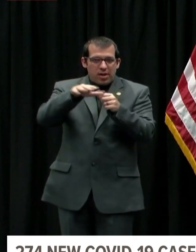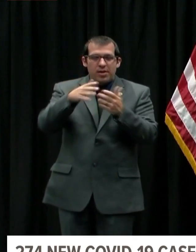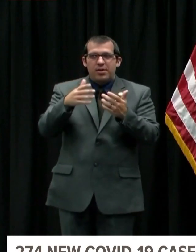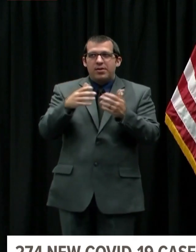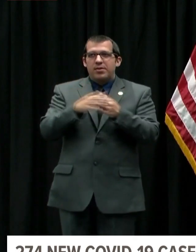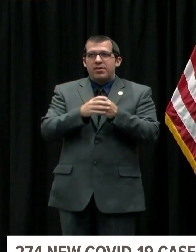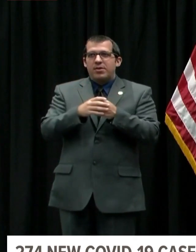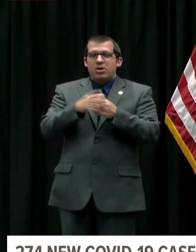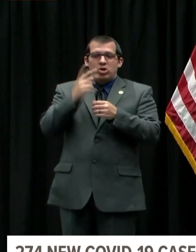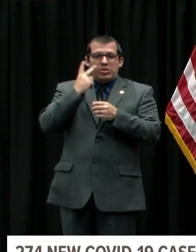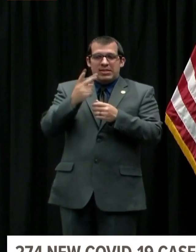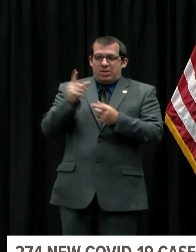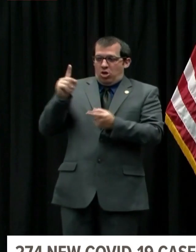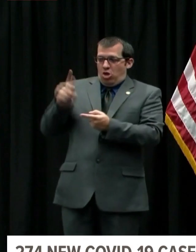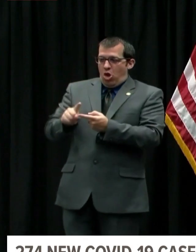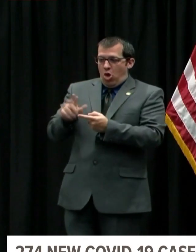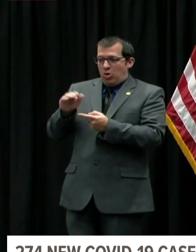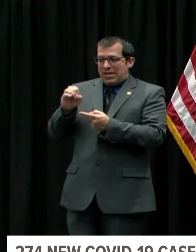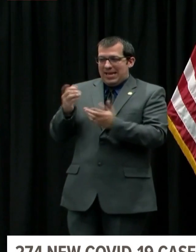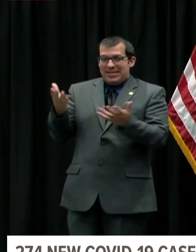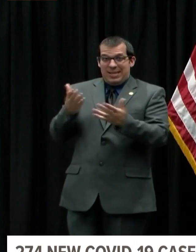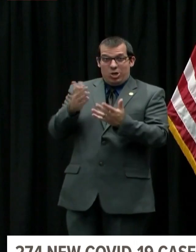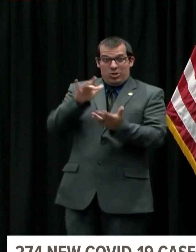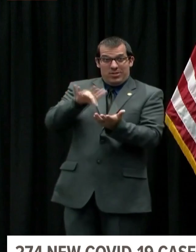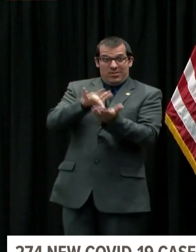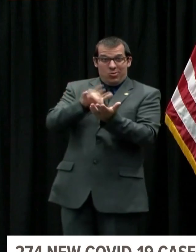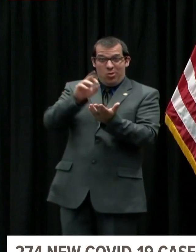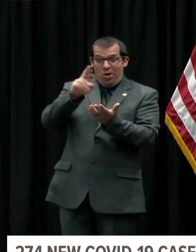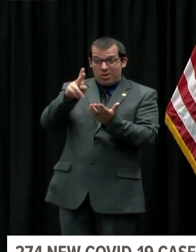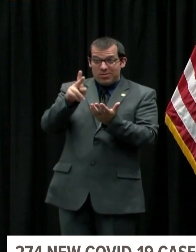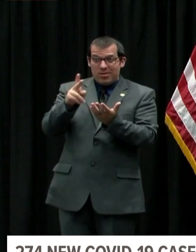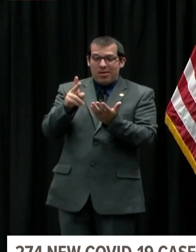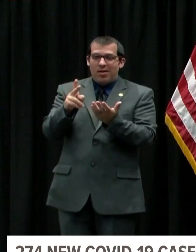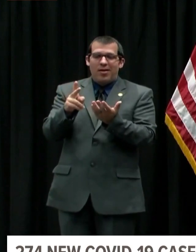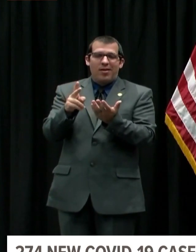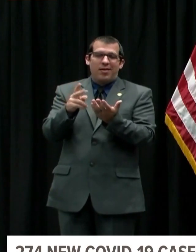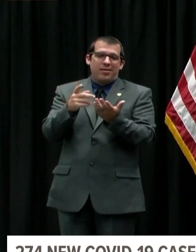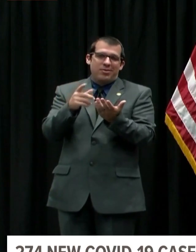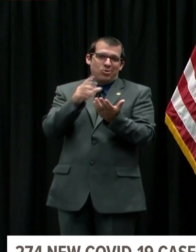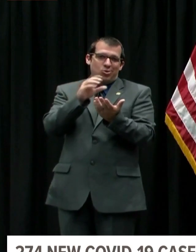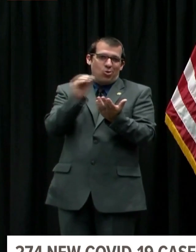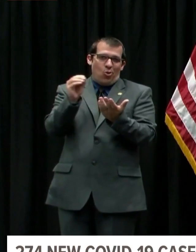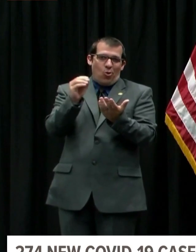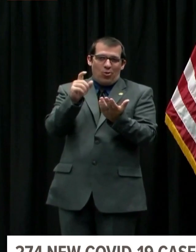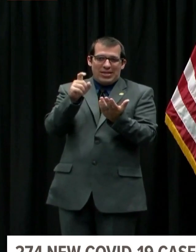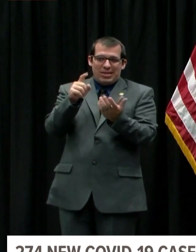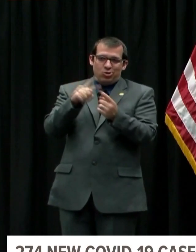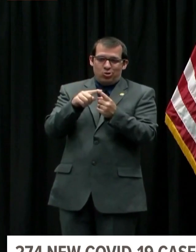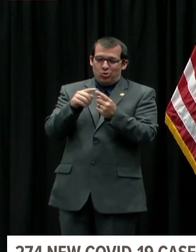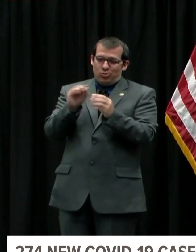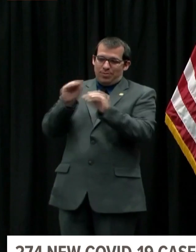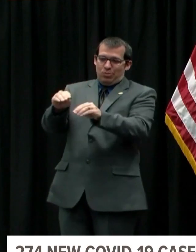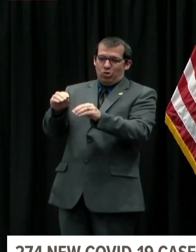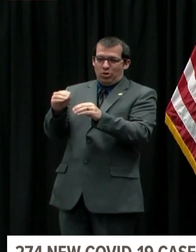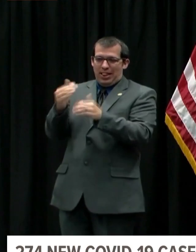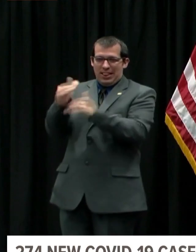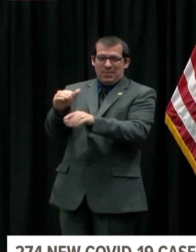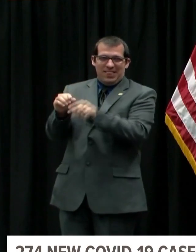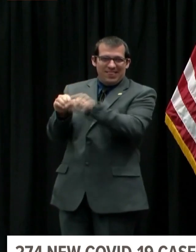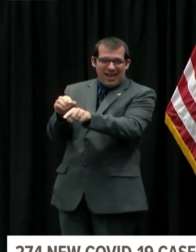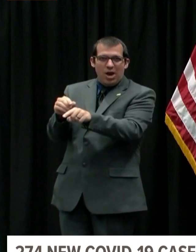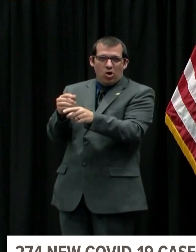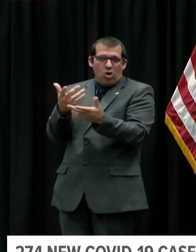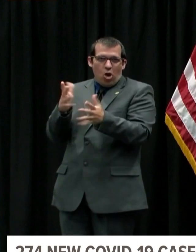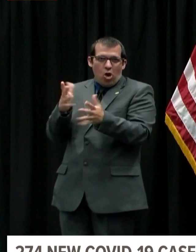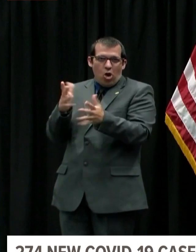low case number in central Arkansas, you don't want to roll back and put more restrictions there because